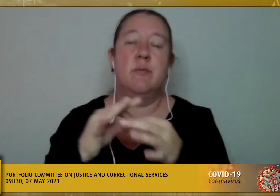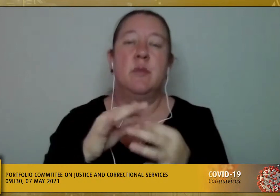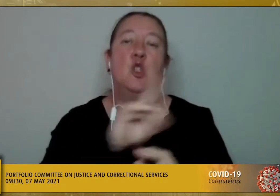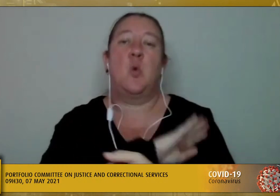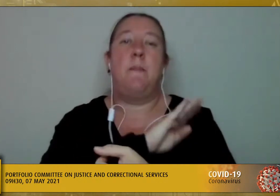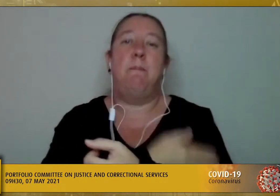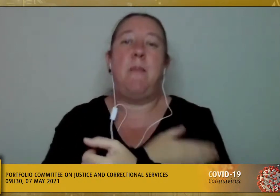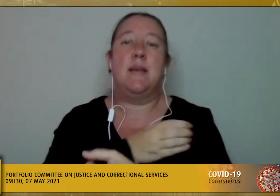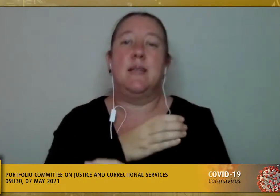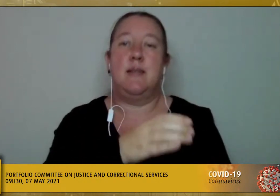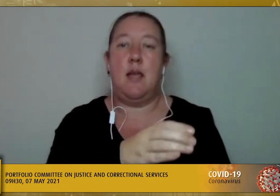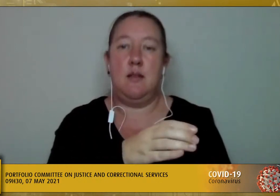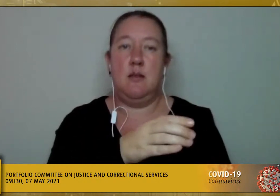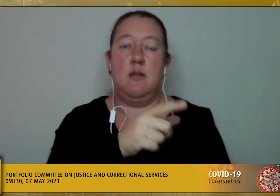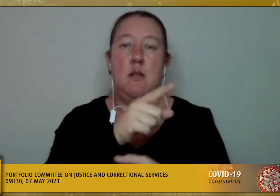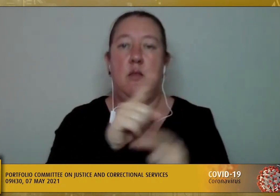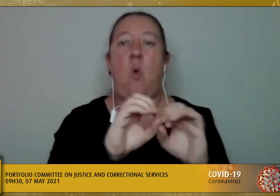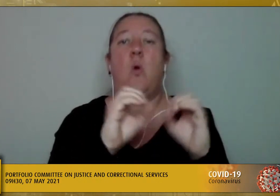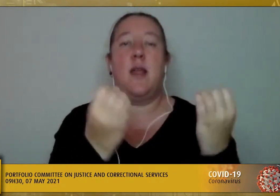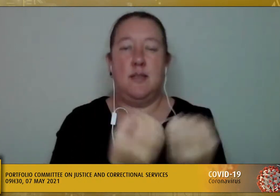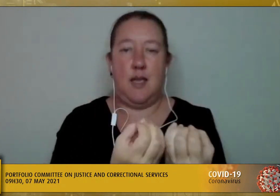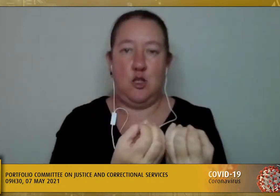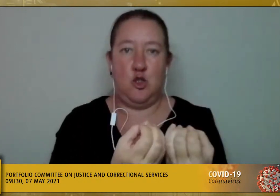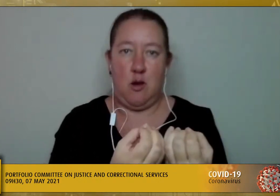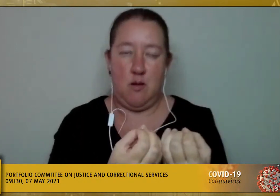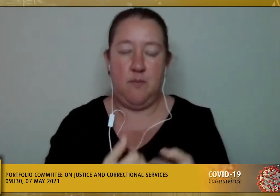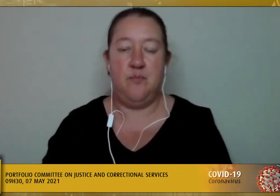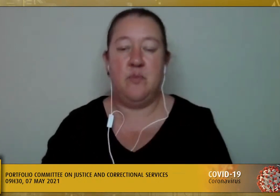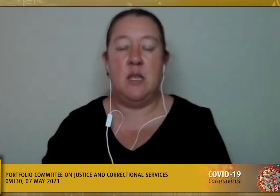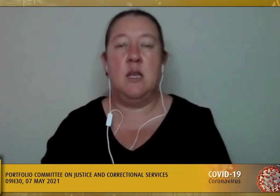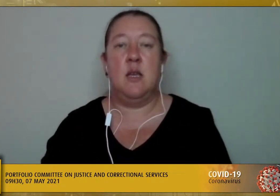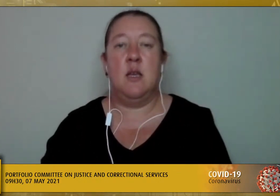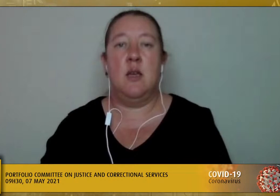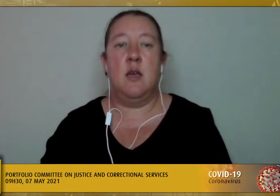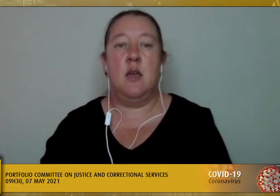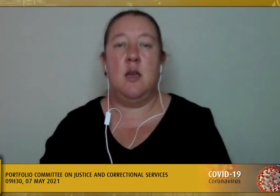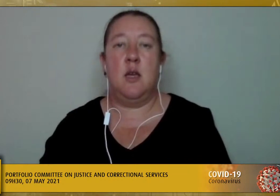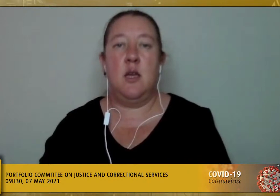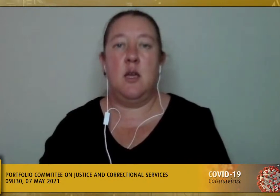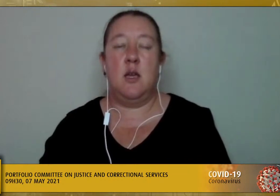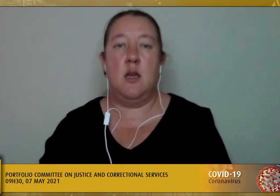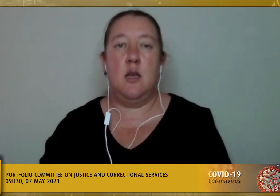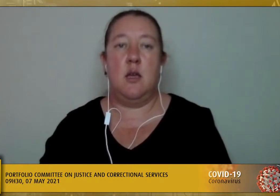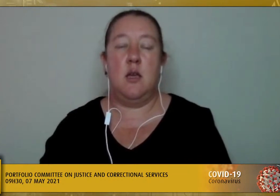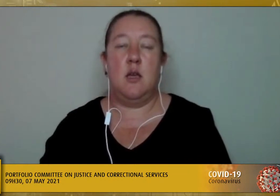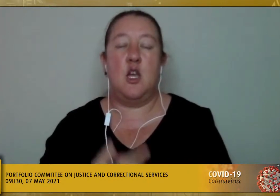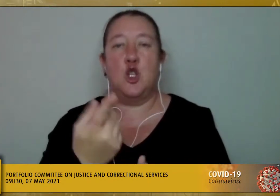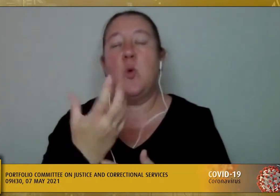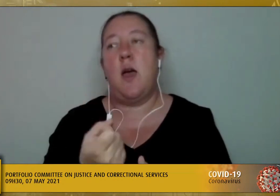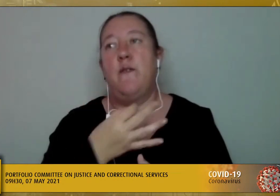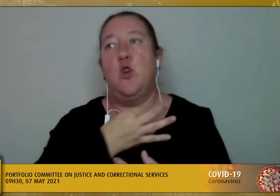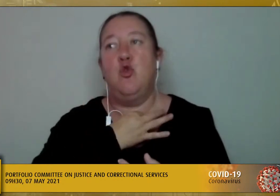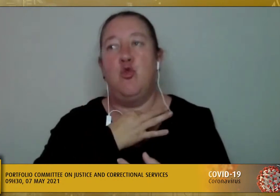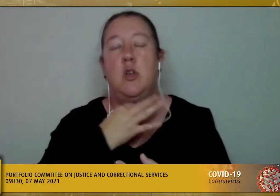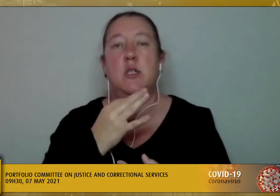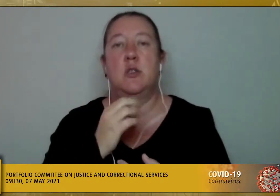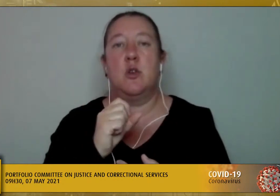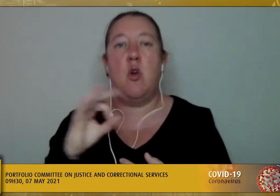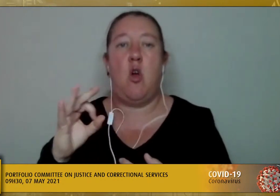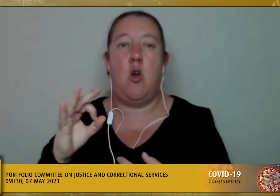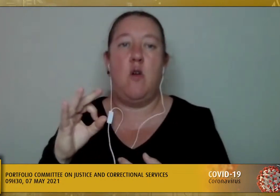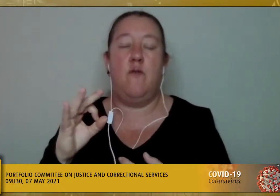the organization um you you you you have a risk of